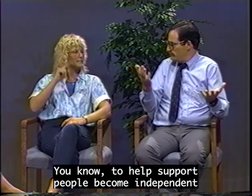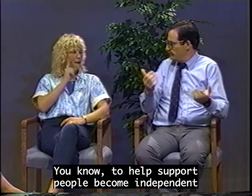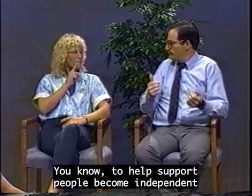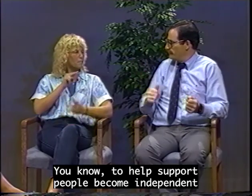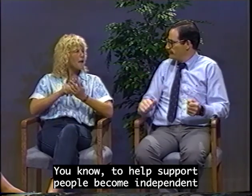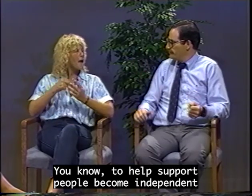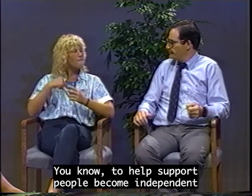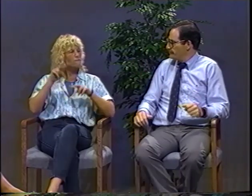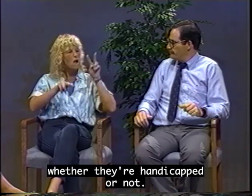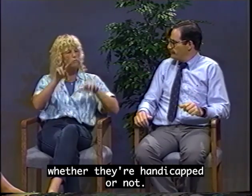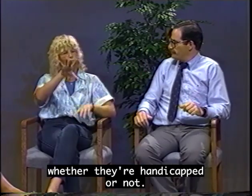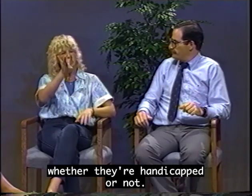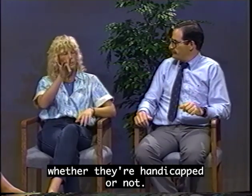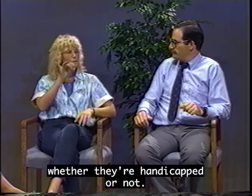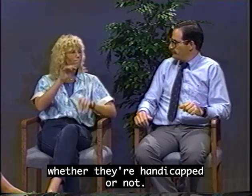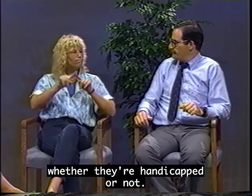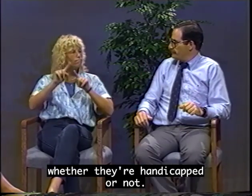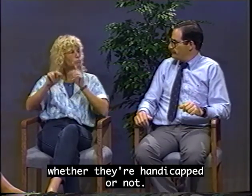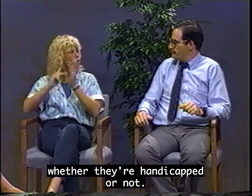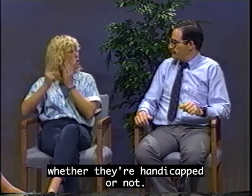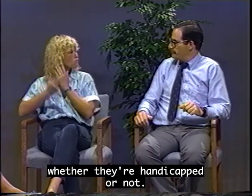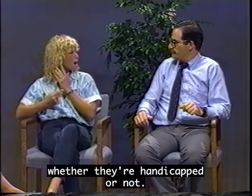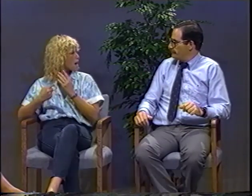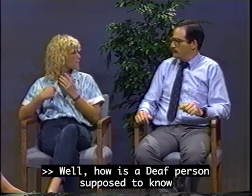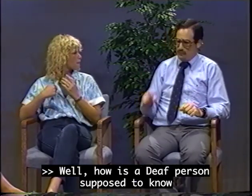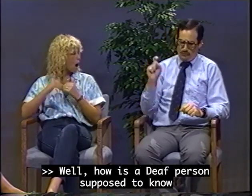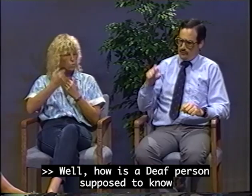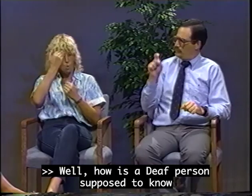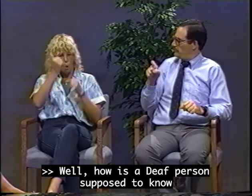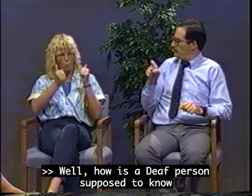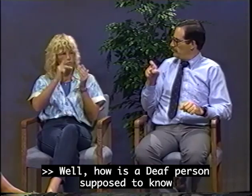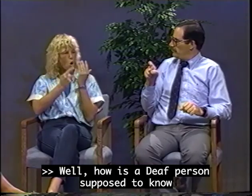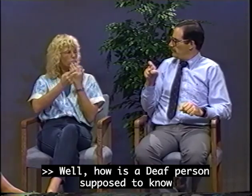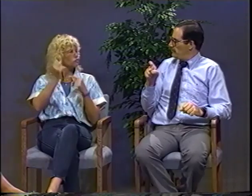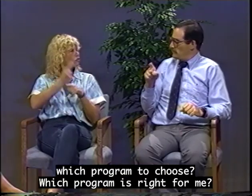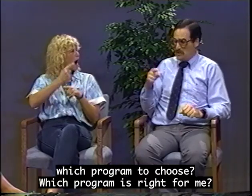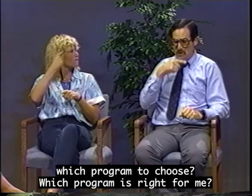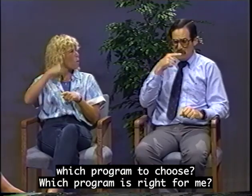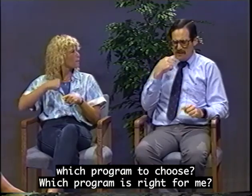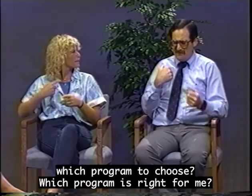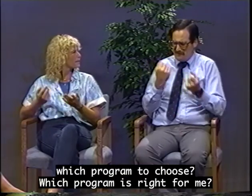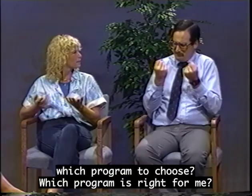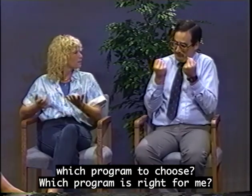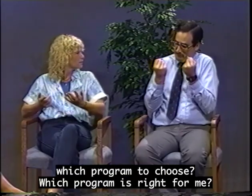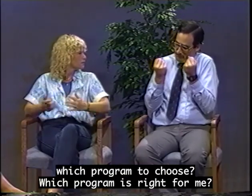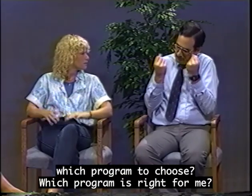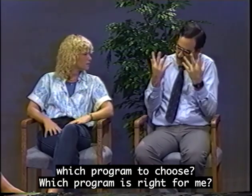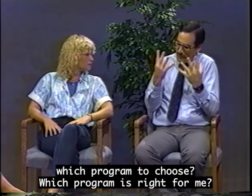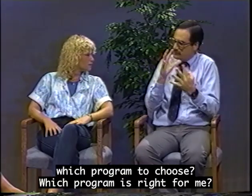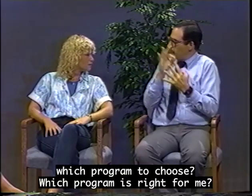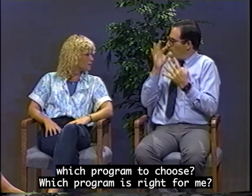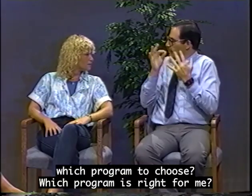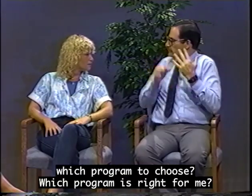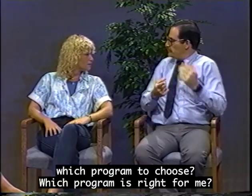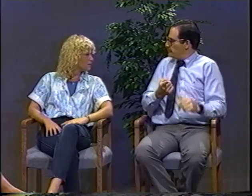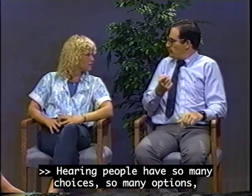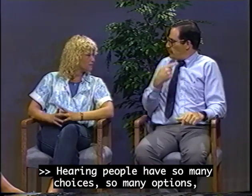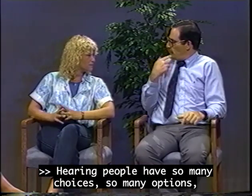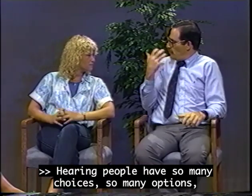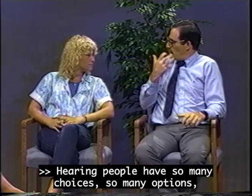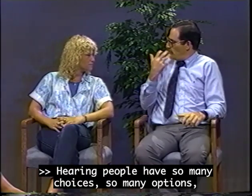help support people become independent, whether they're handicapped or not. Well, how is a deaf person supposed to know which program to choose? Which program is right for